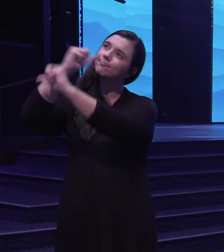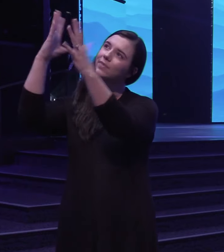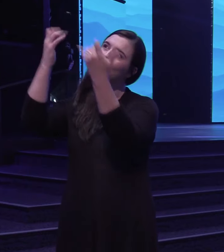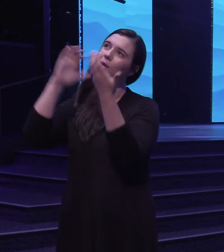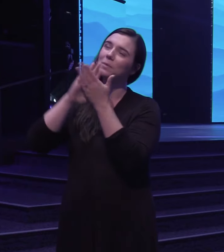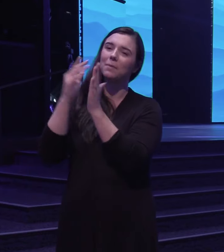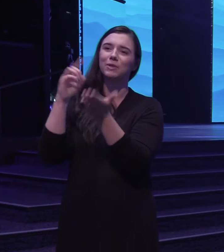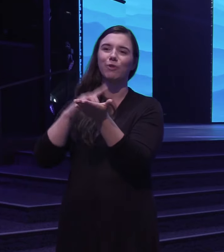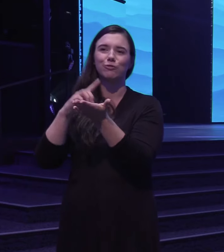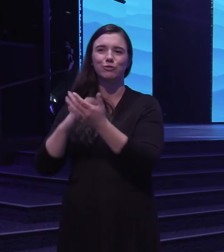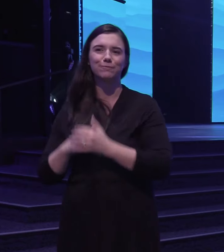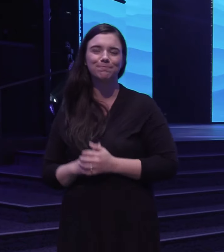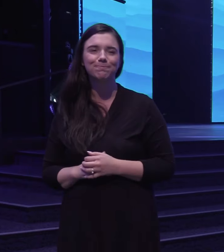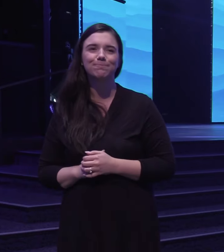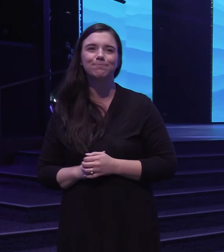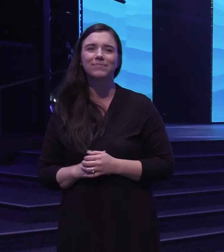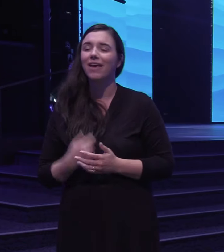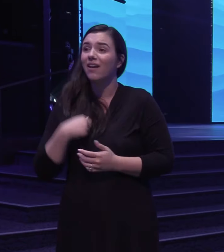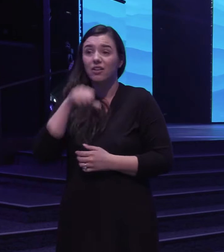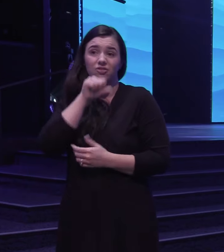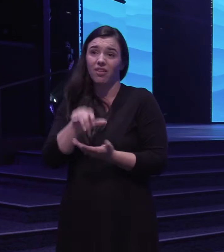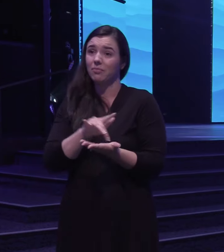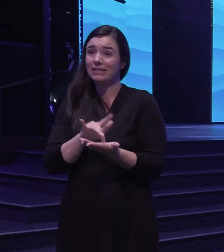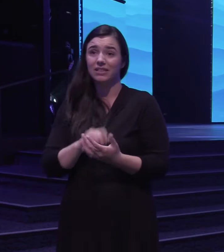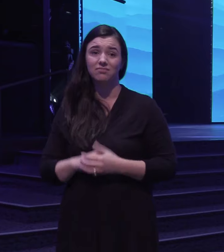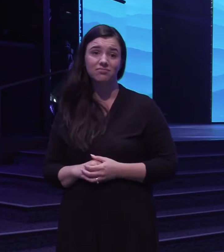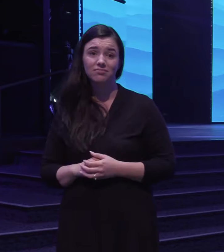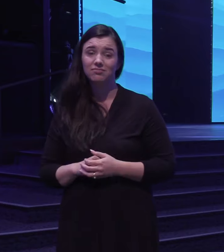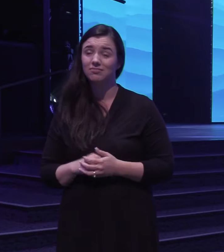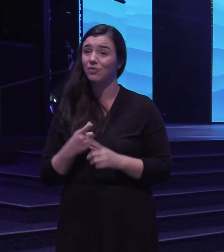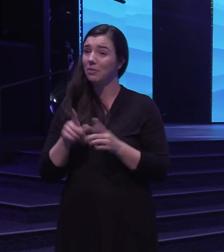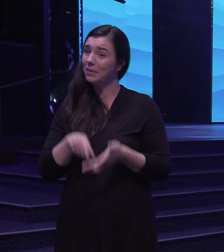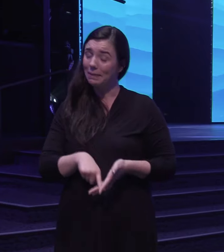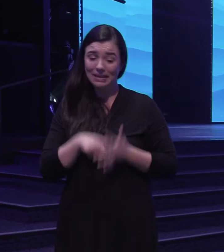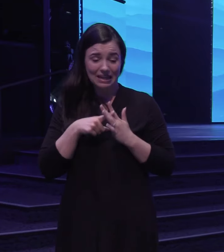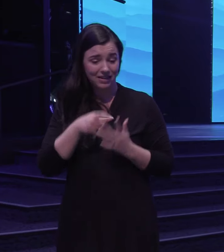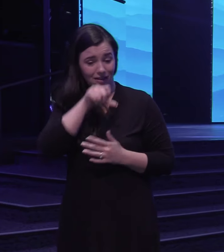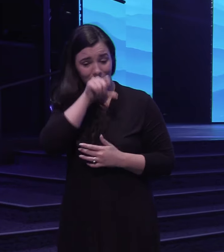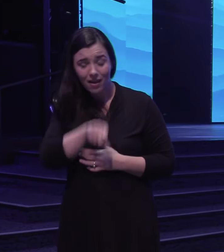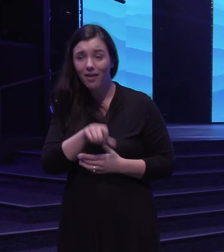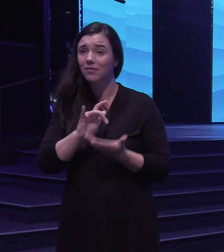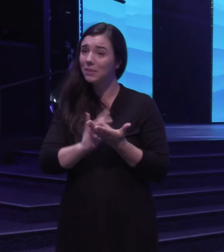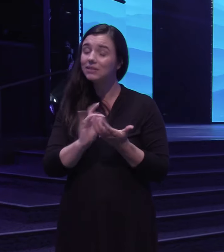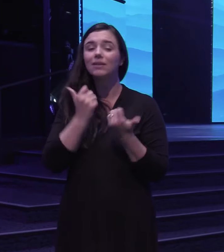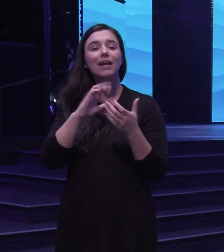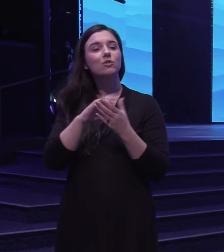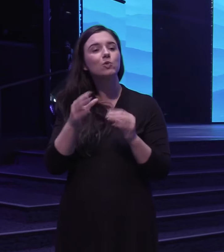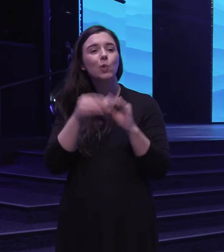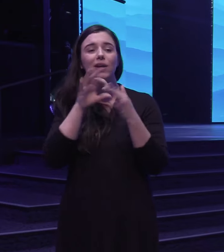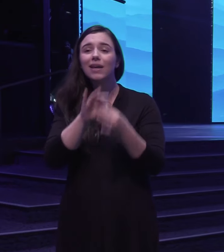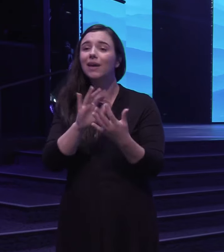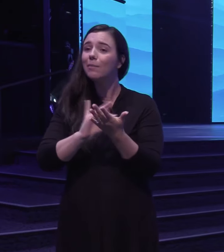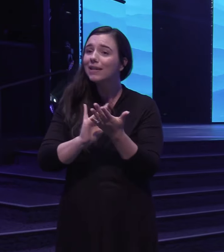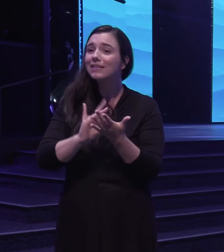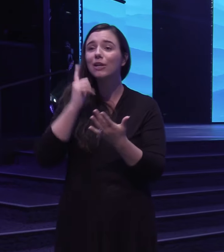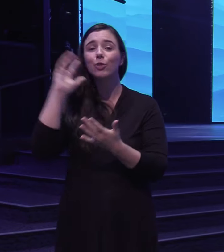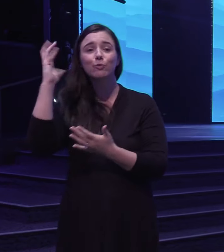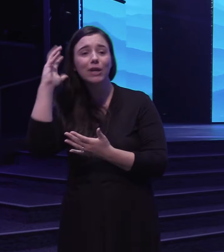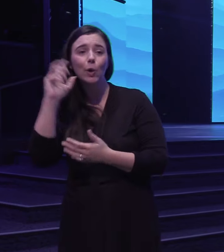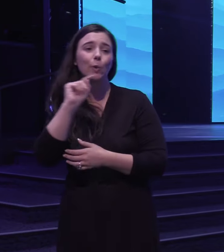doctor. I just love medicine from the very beginning. Any story about medicine on the